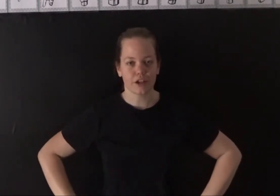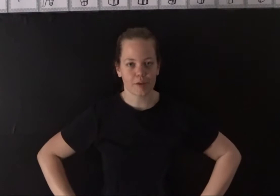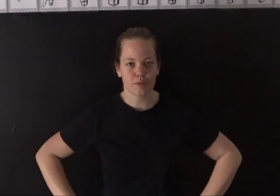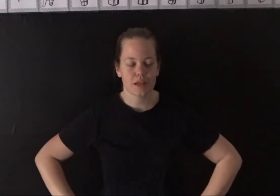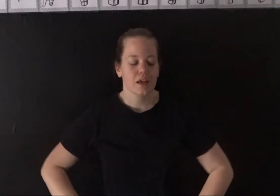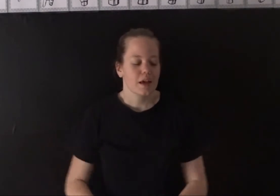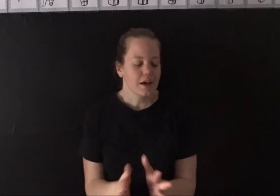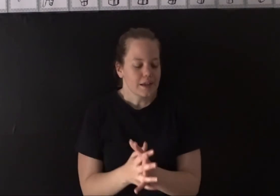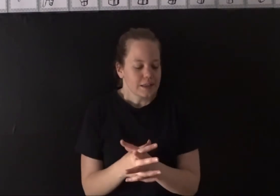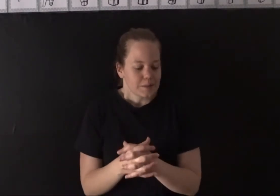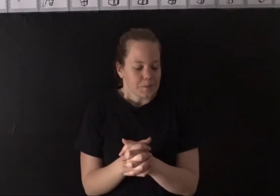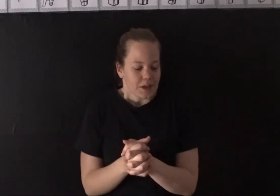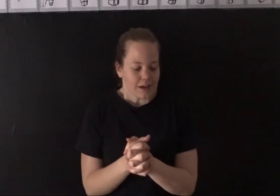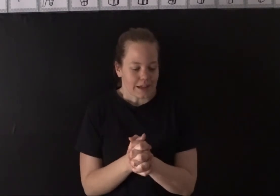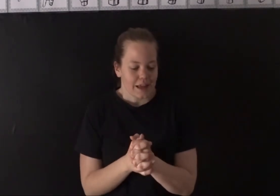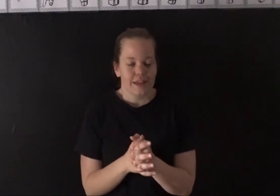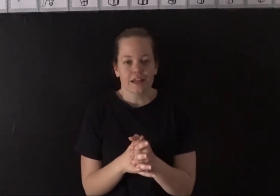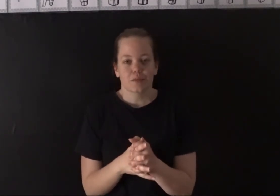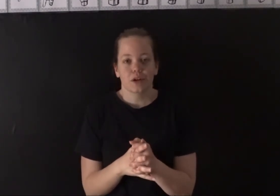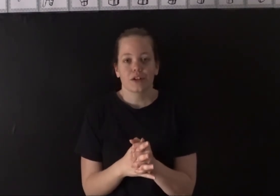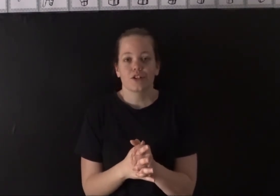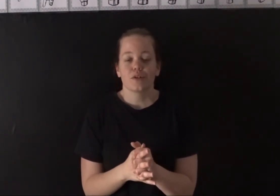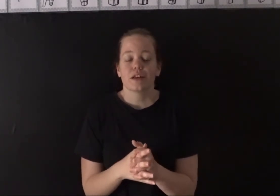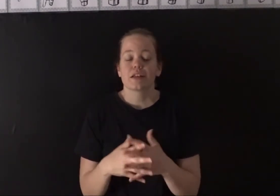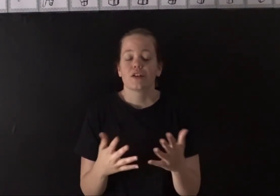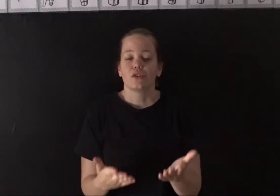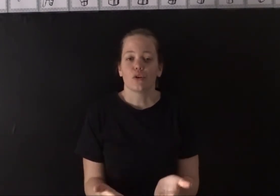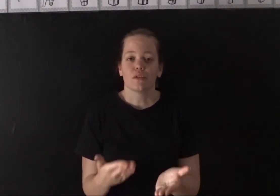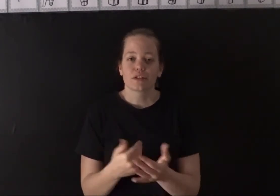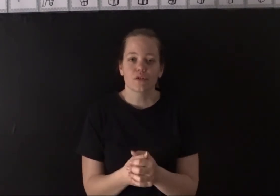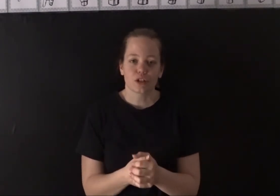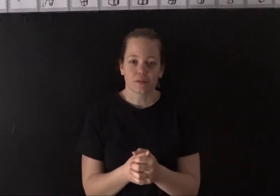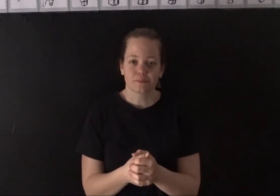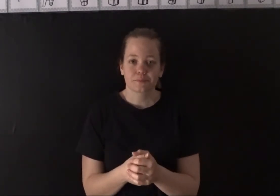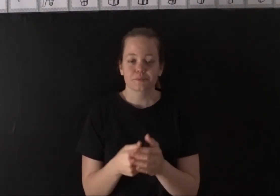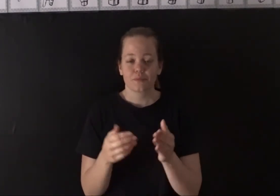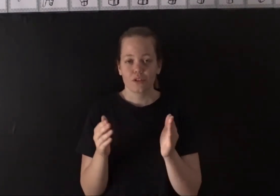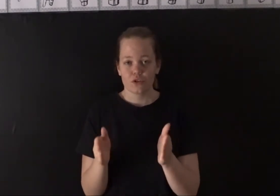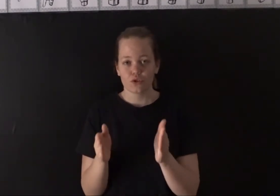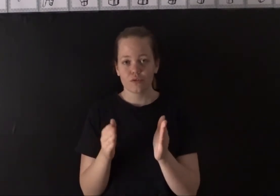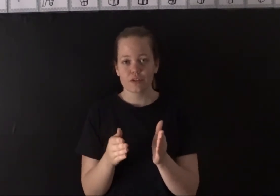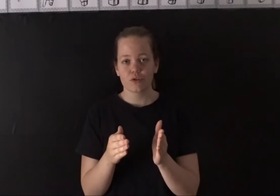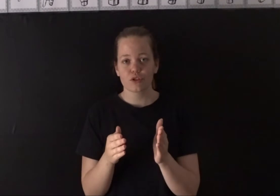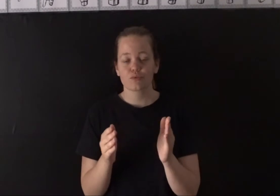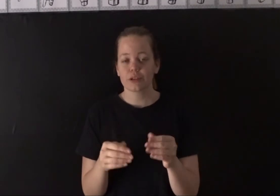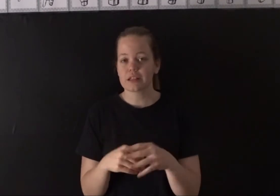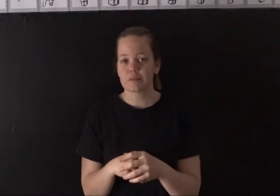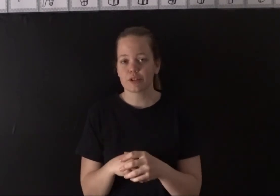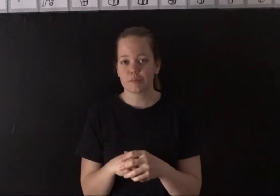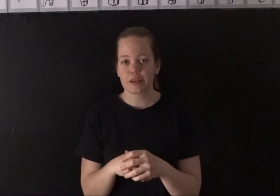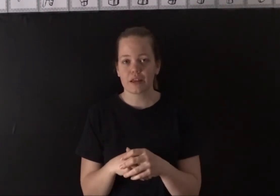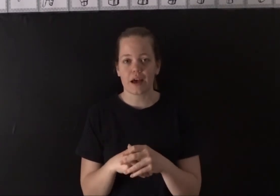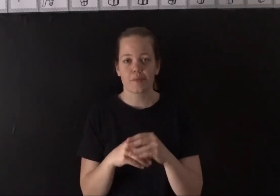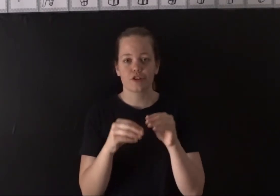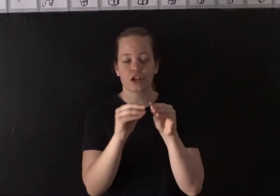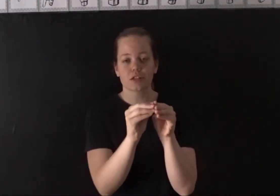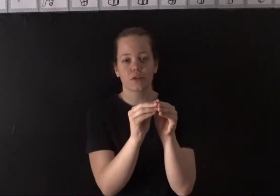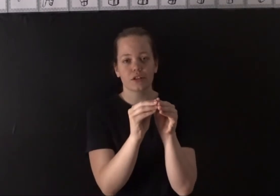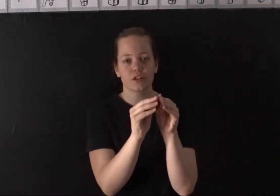hips. Alright, the next one we are going to do is Nova Scotia. So Nova Scotia is really similar to PEI. We're just going to use